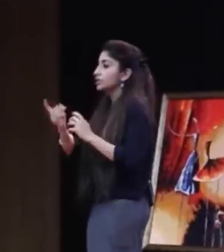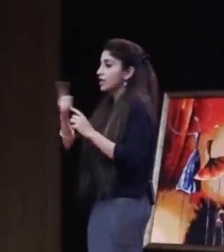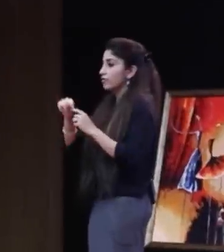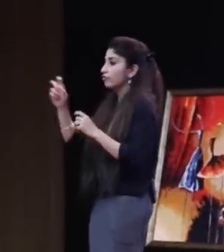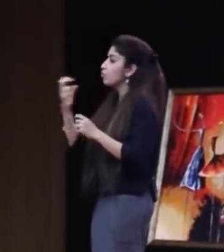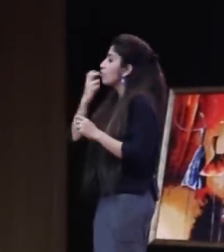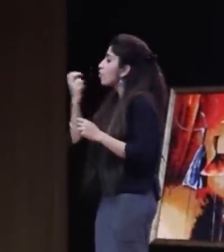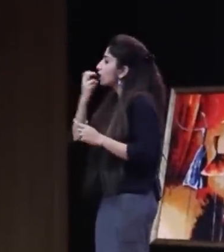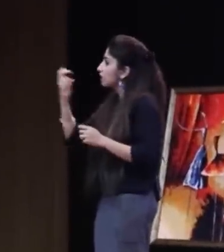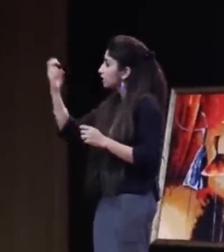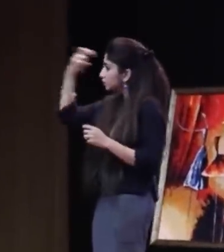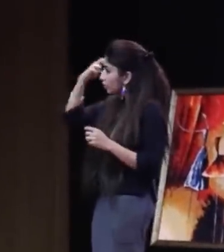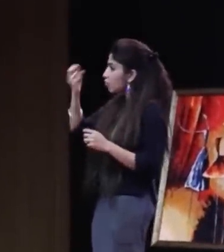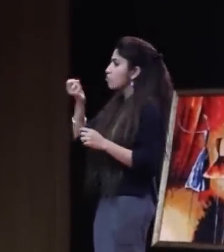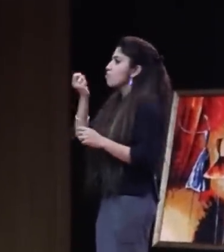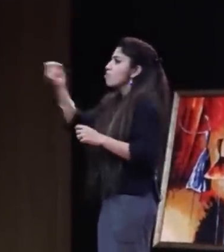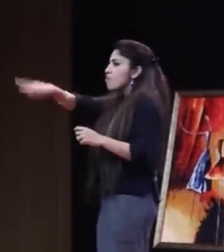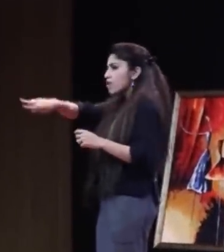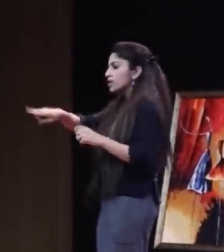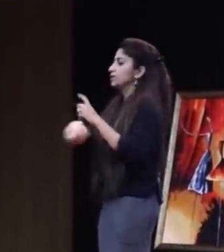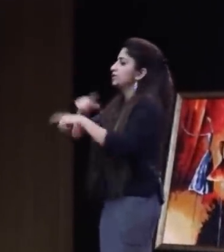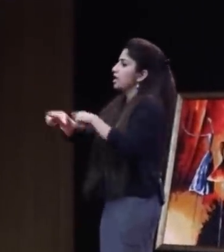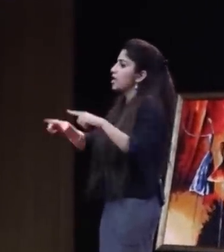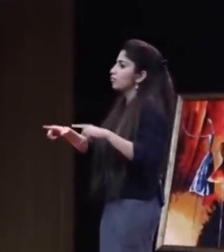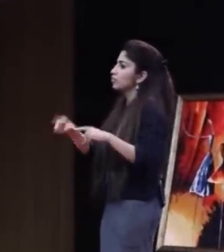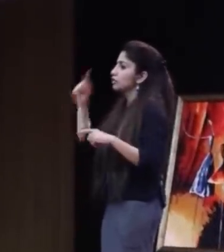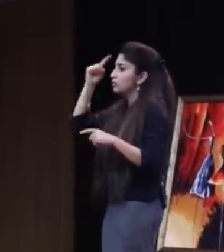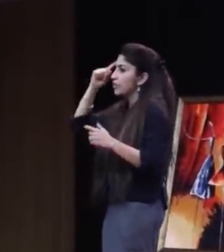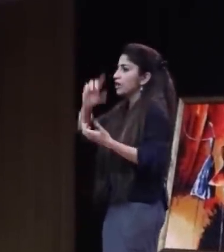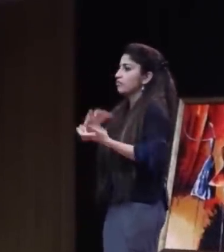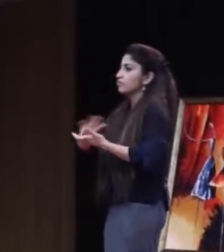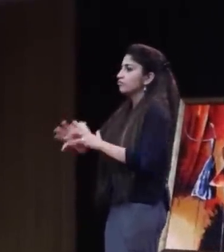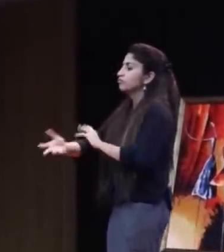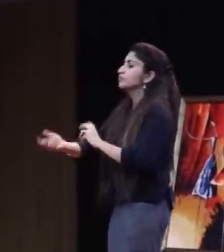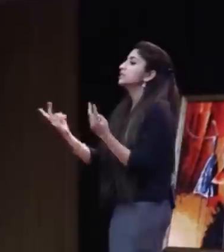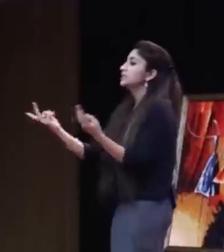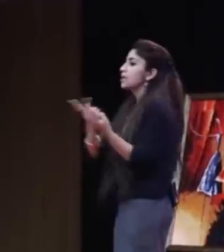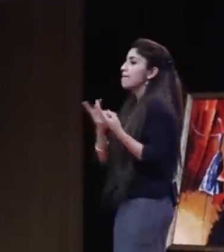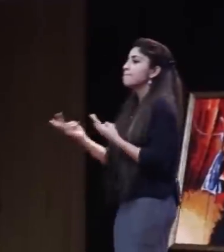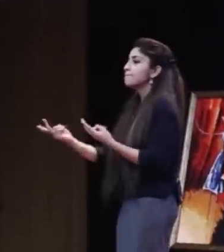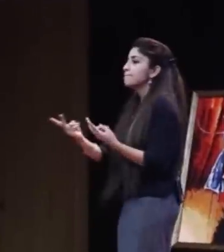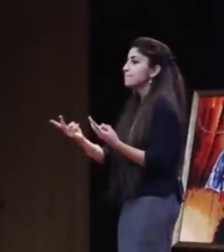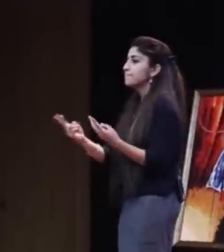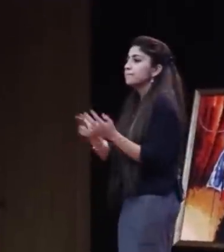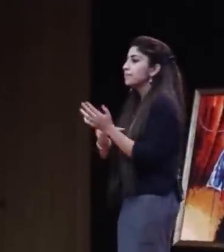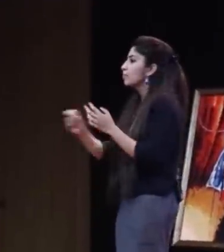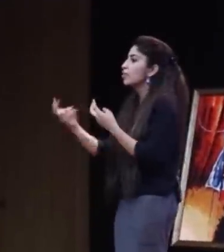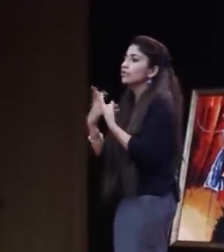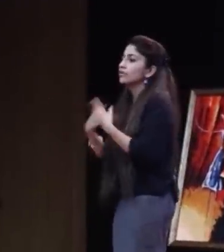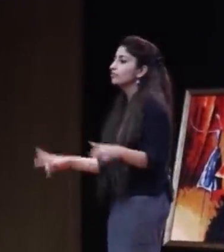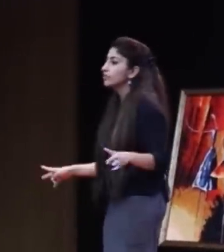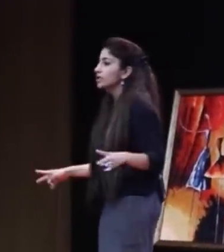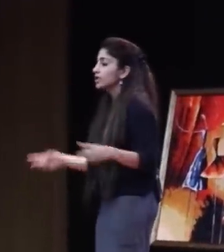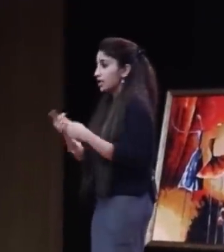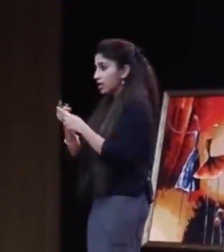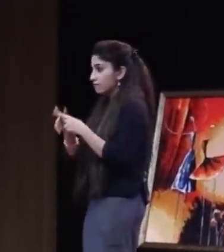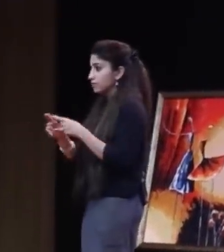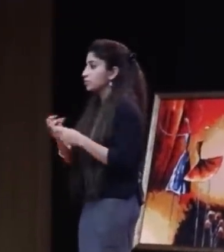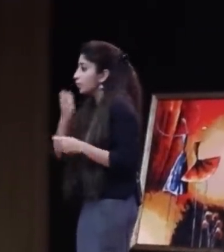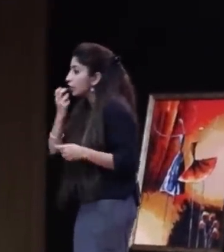found that human brain processes languages equally, whether the input is auditory or